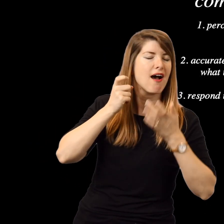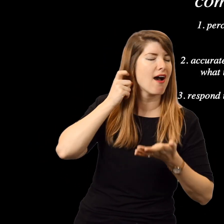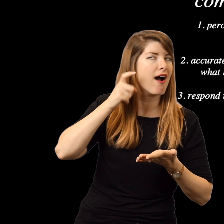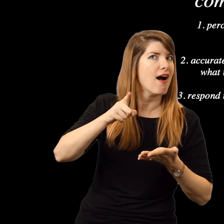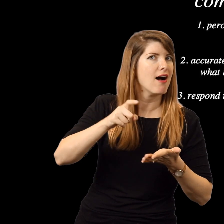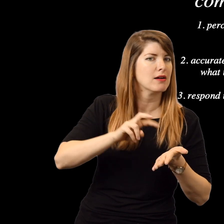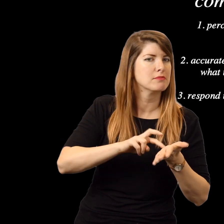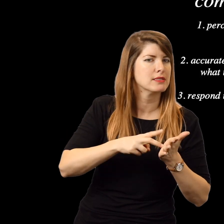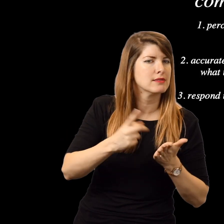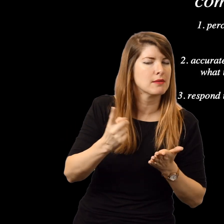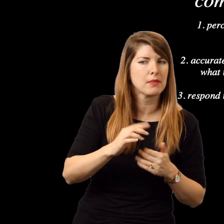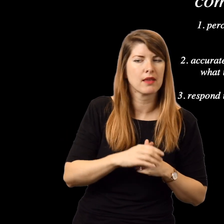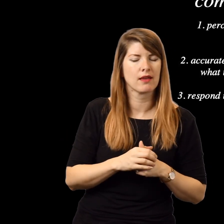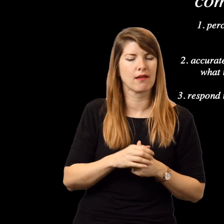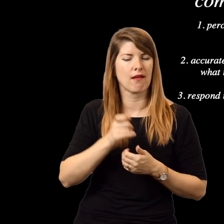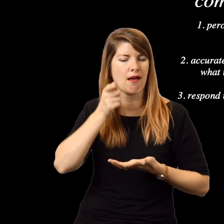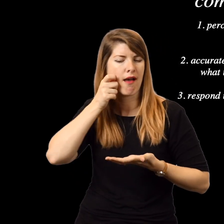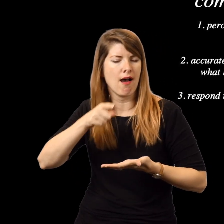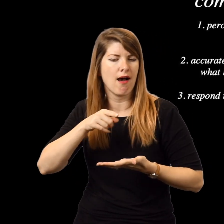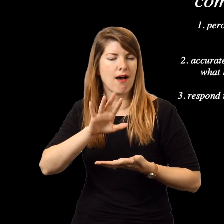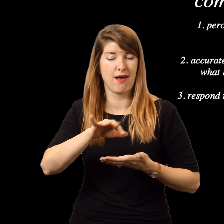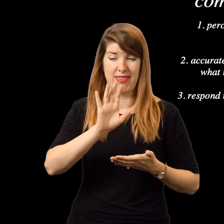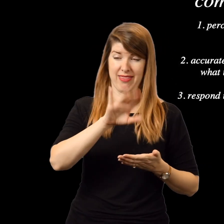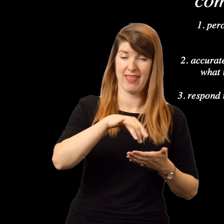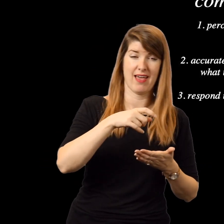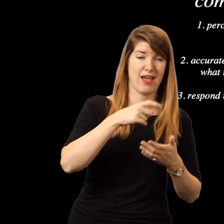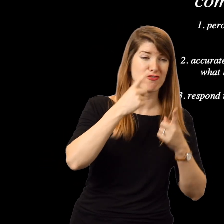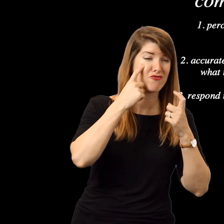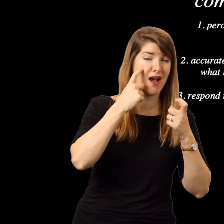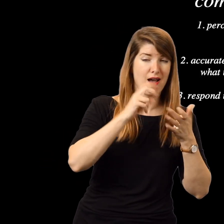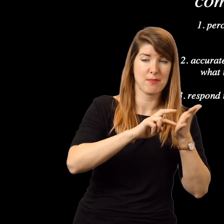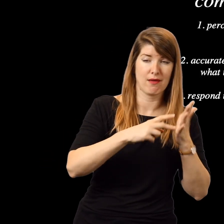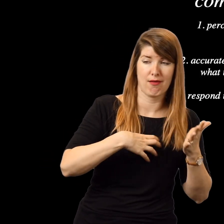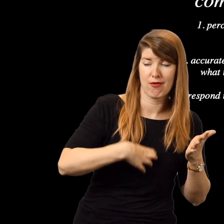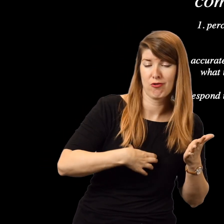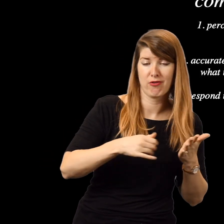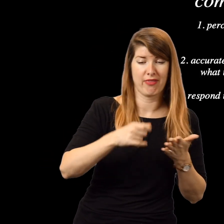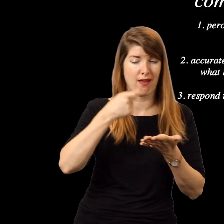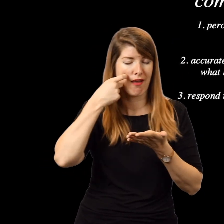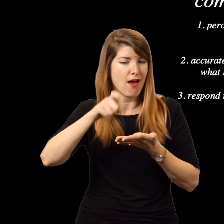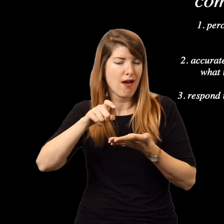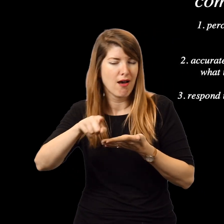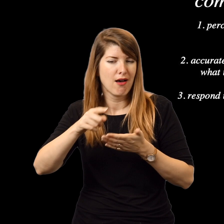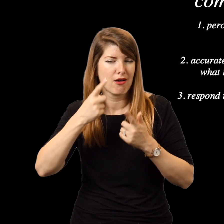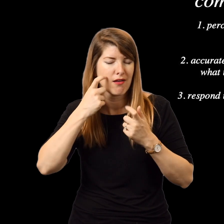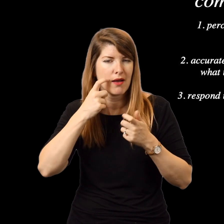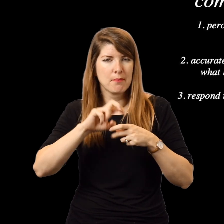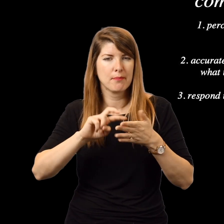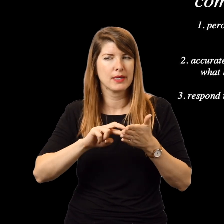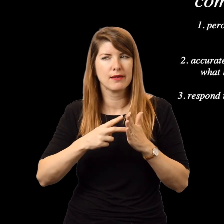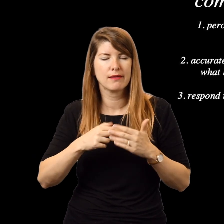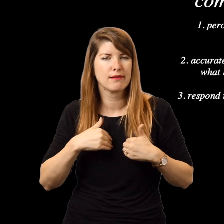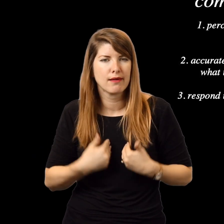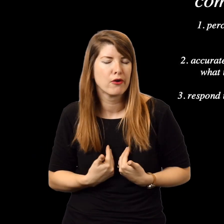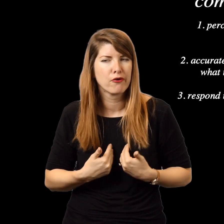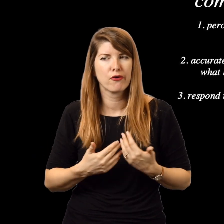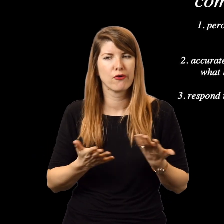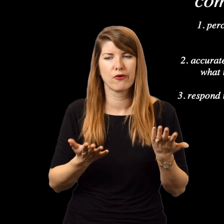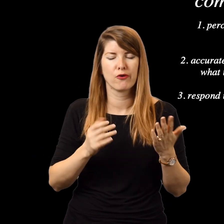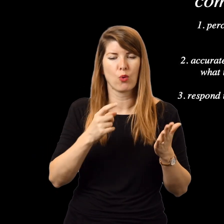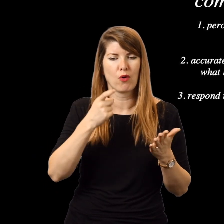cry means, what that cry means. They can tell that this one's hunger, this one's tired, this